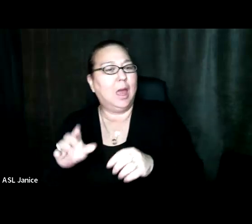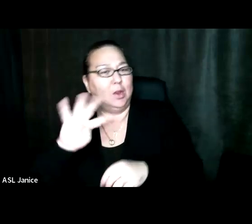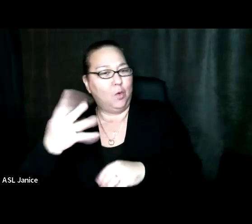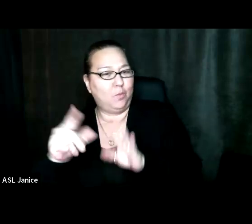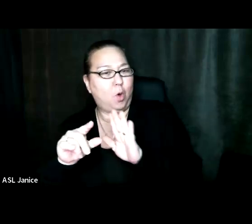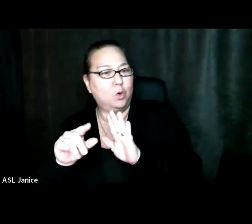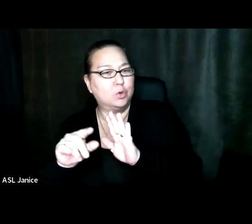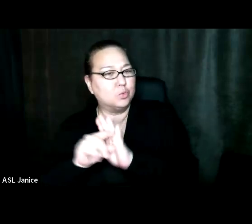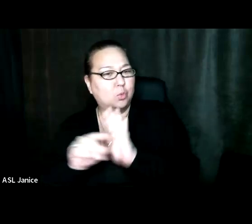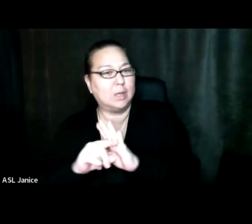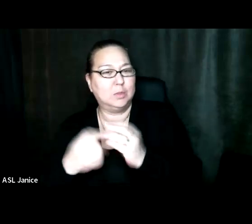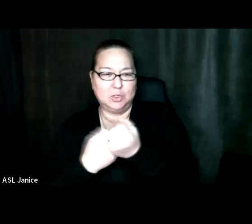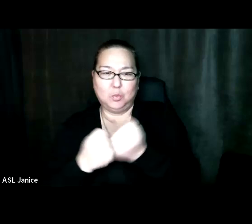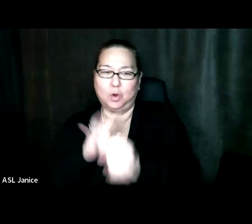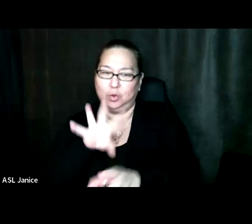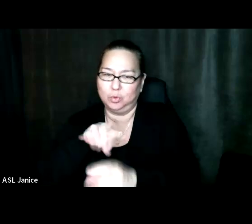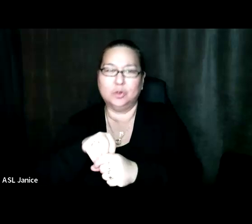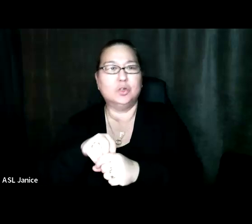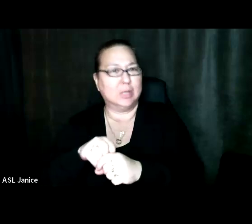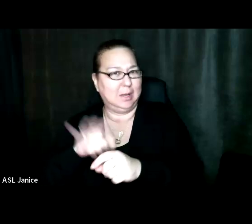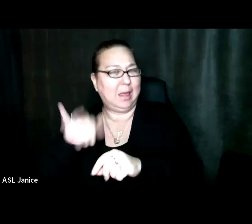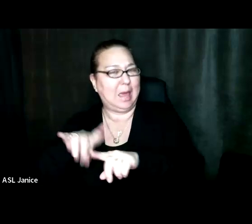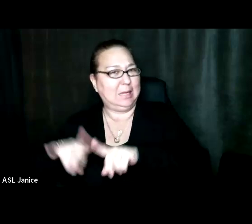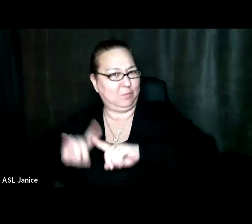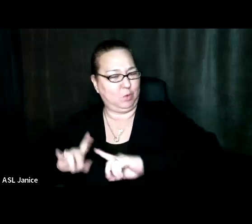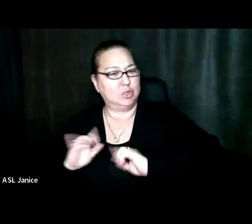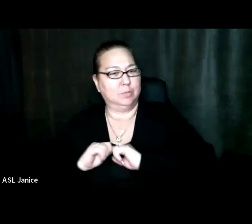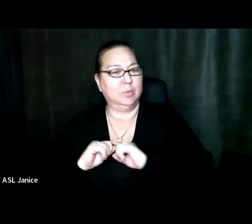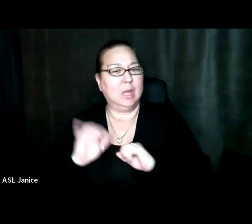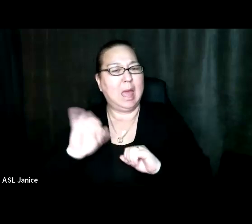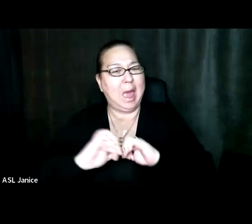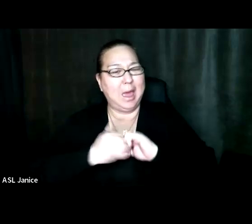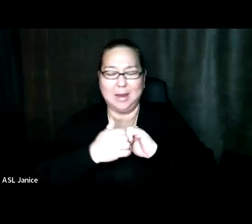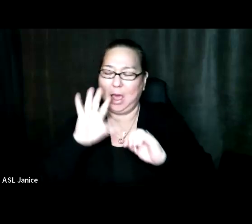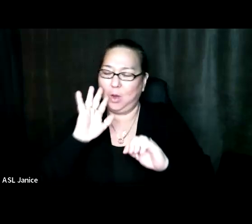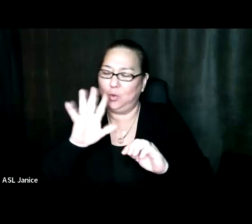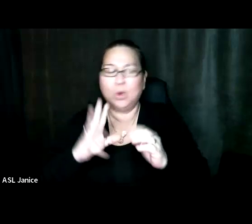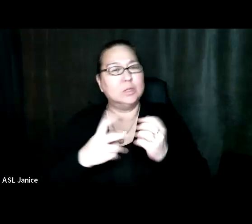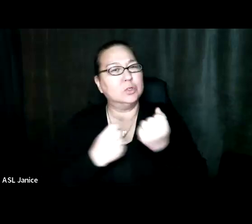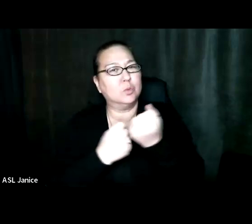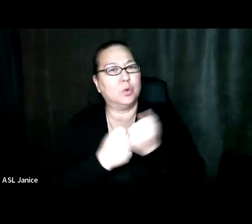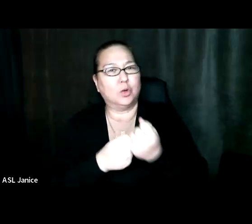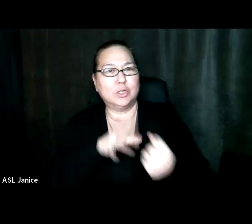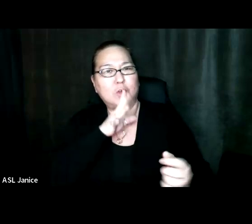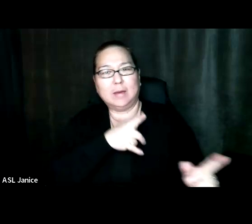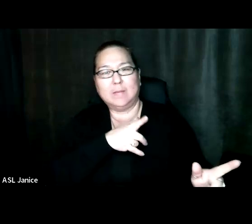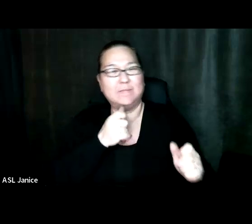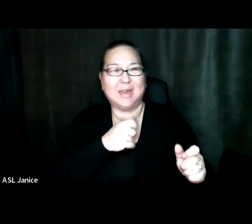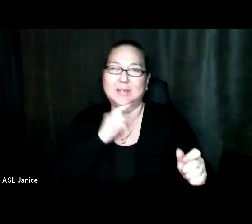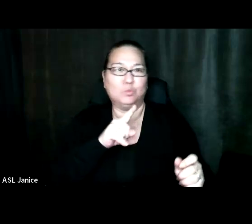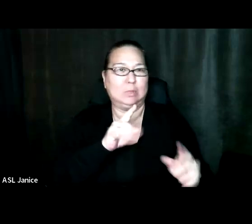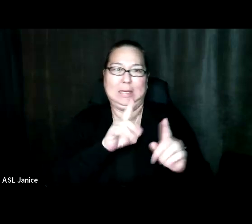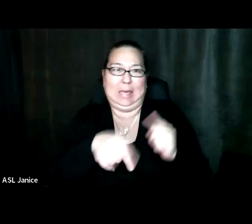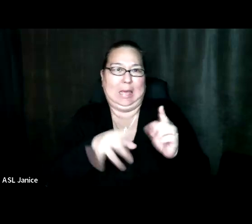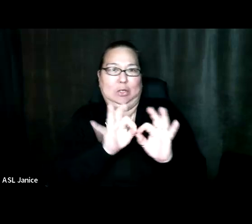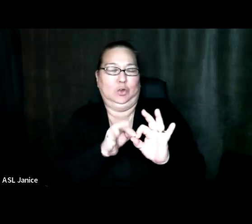will affect the overall learning opportunities for our students, how it will affect the resources for our staff in the coming years, and how BPS plans to communicate